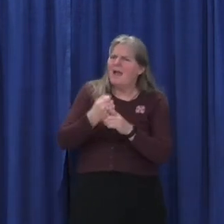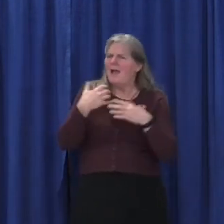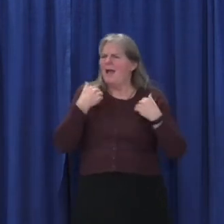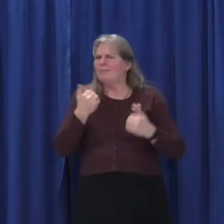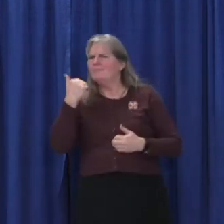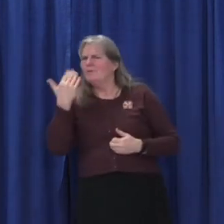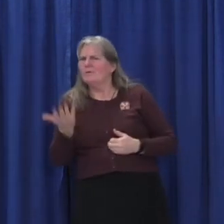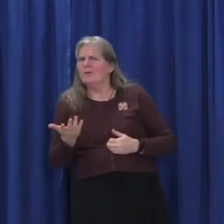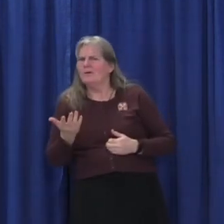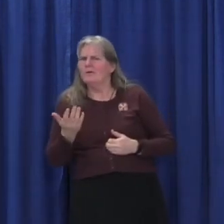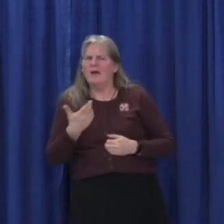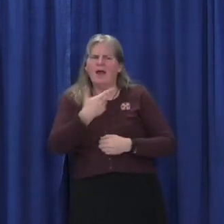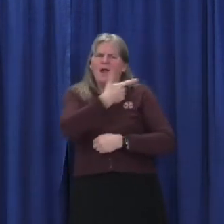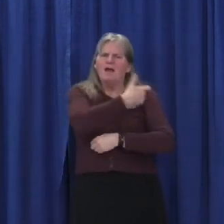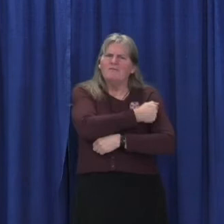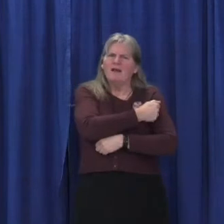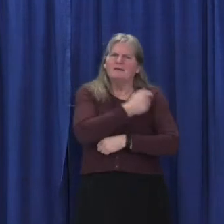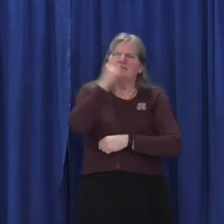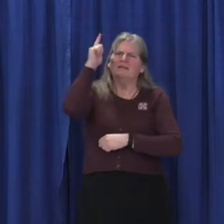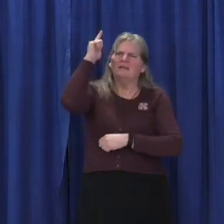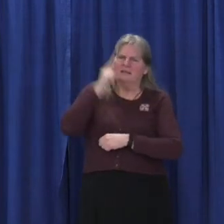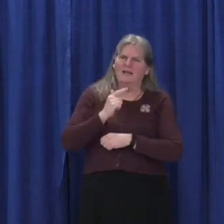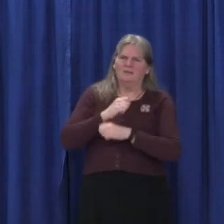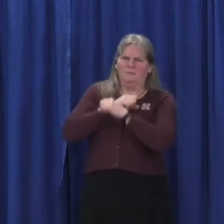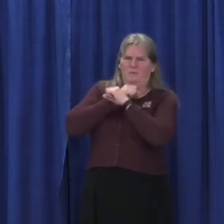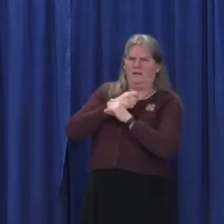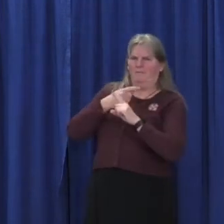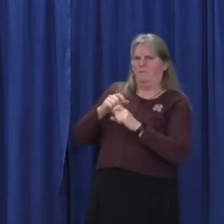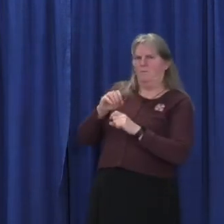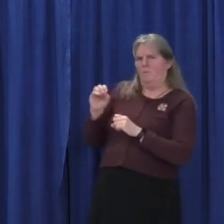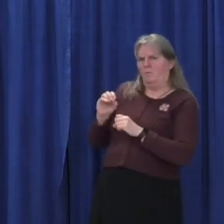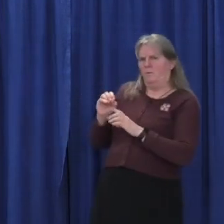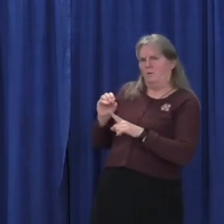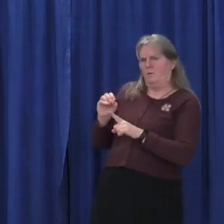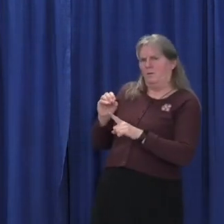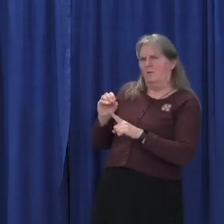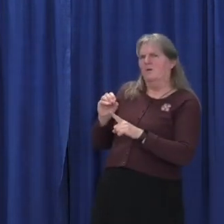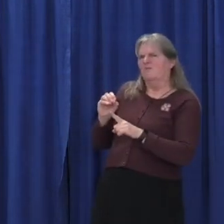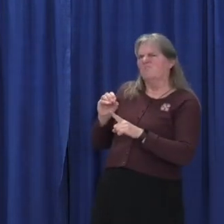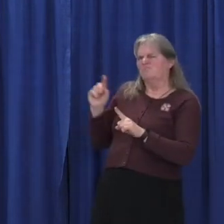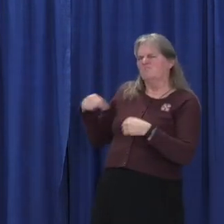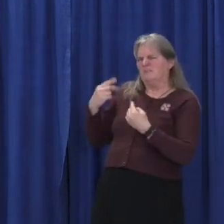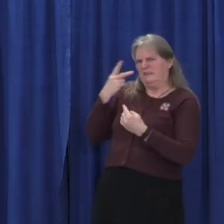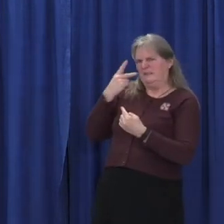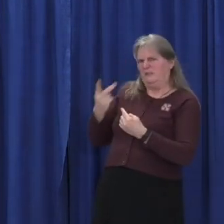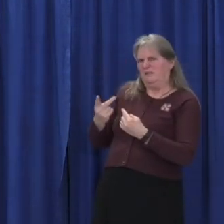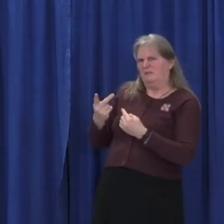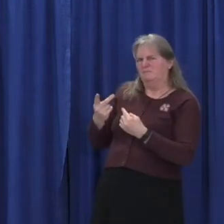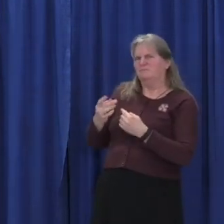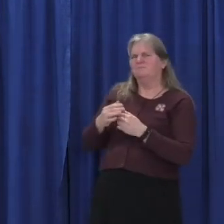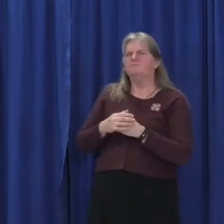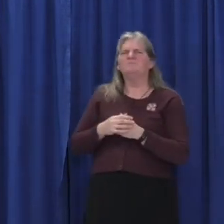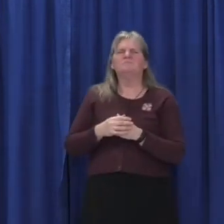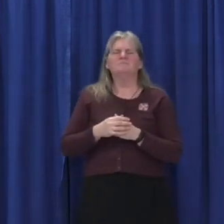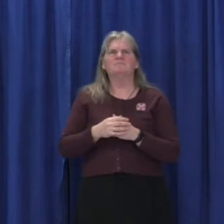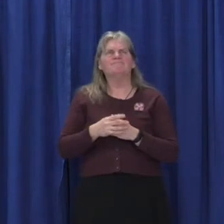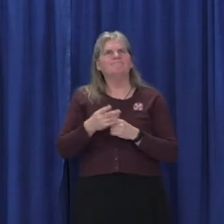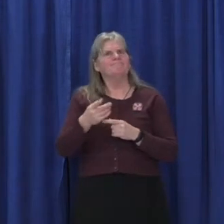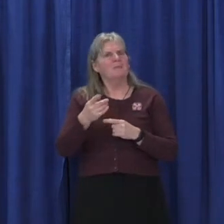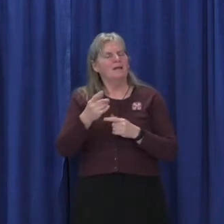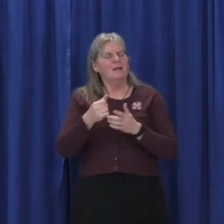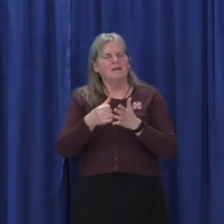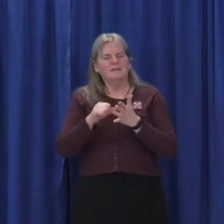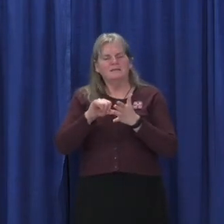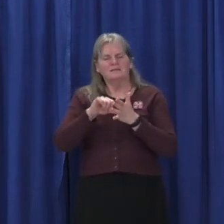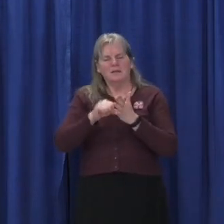Vaccines do not appear to work as well against the Omicron variant based on what we know now. And I can't stress enough